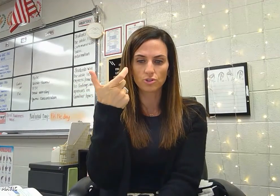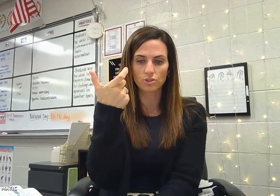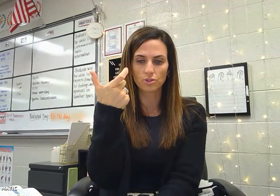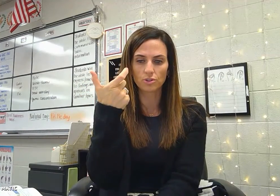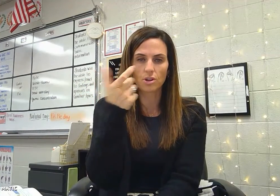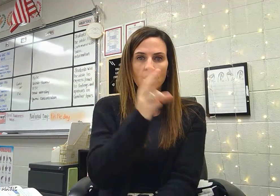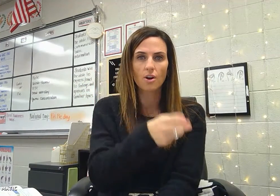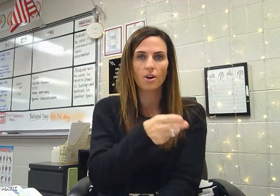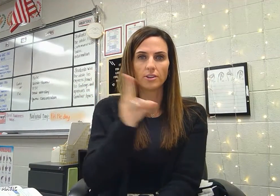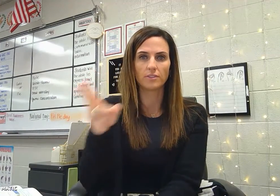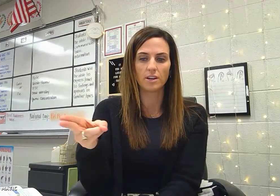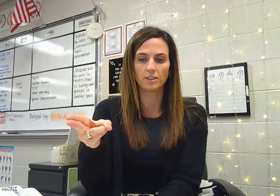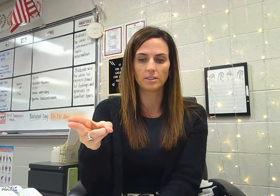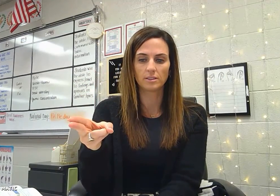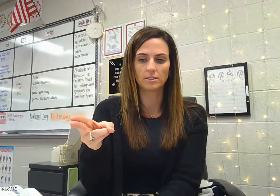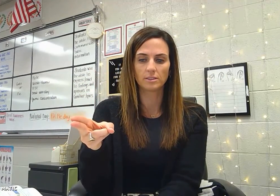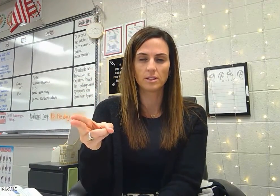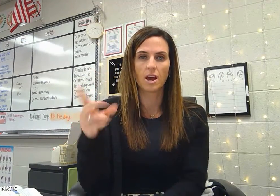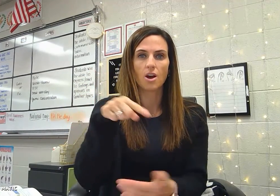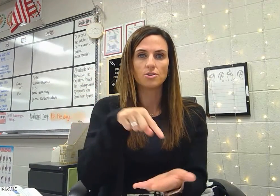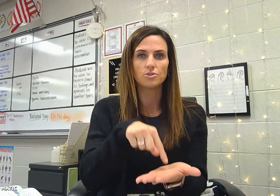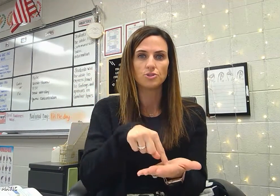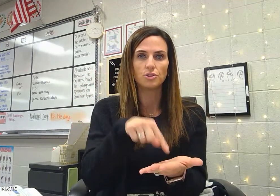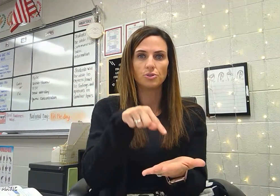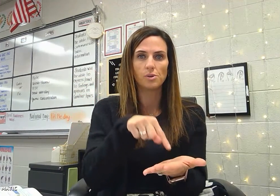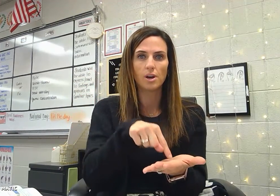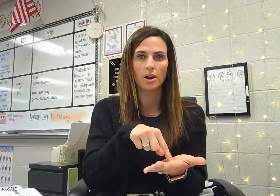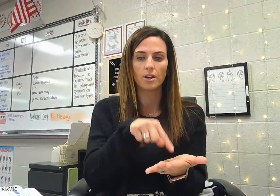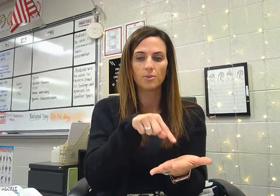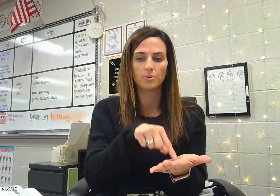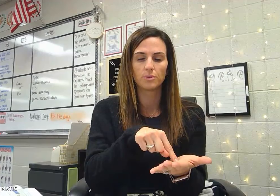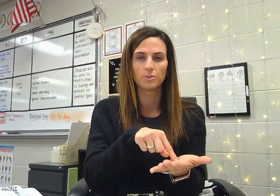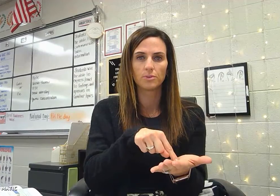watch, hard of hearing, do, owe,